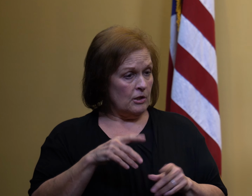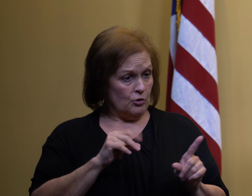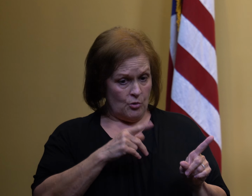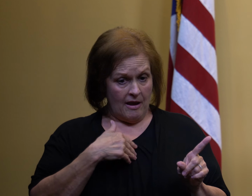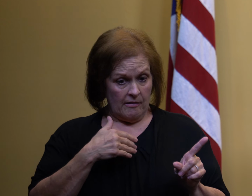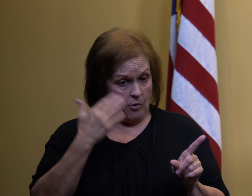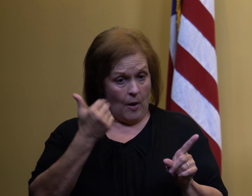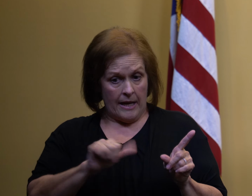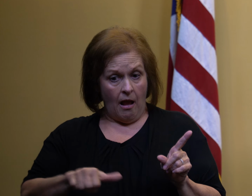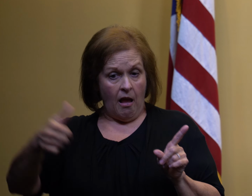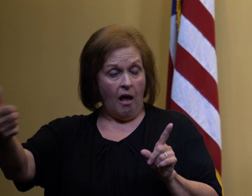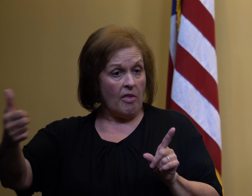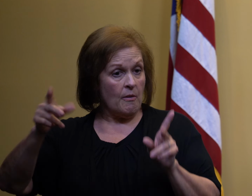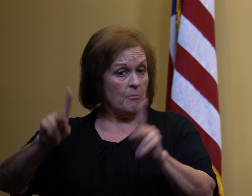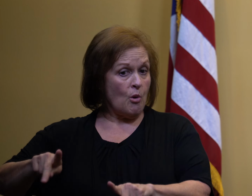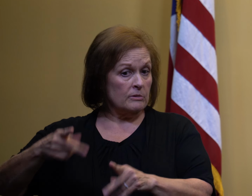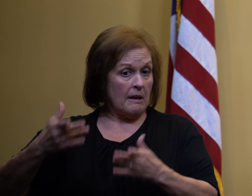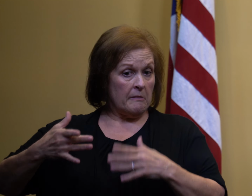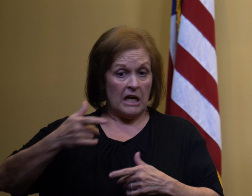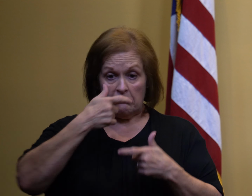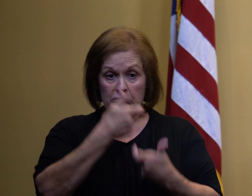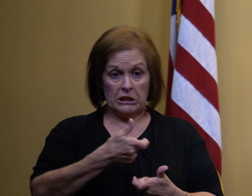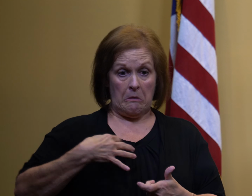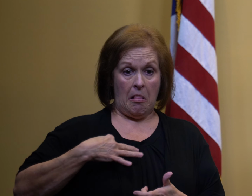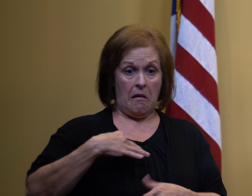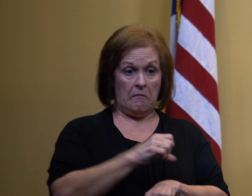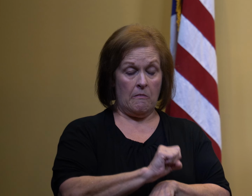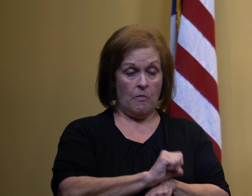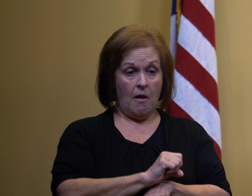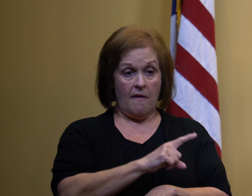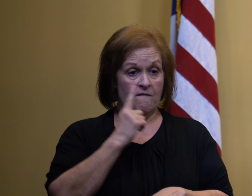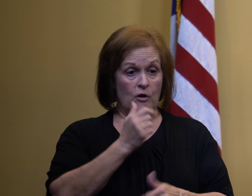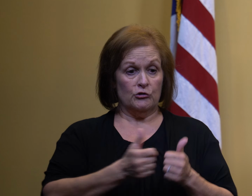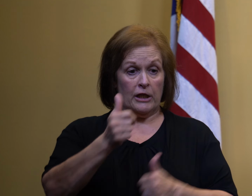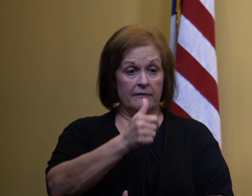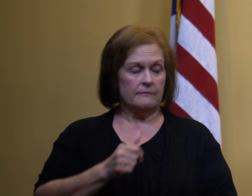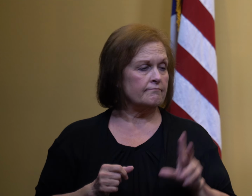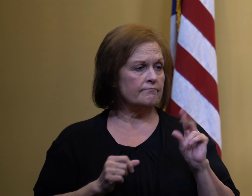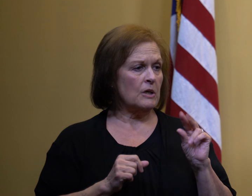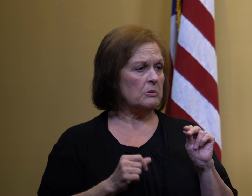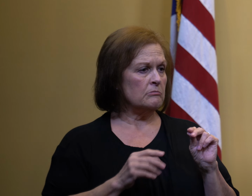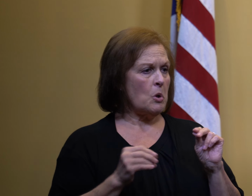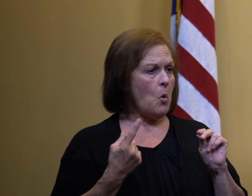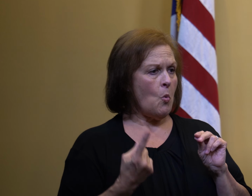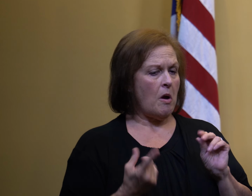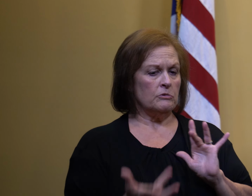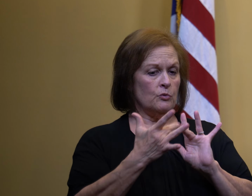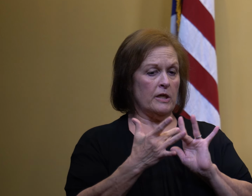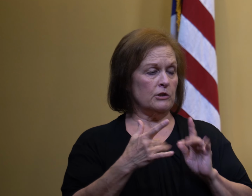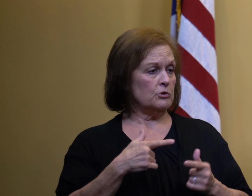candidates outside of the IACP process who might be interested? I am not aware of directly, no. No one's reached out to